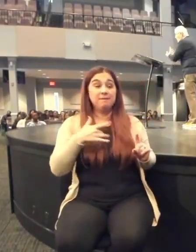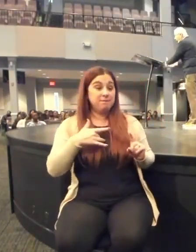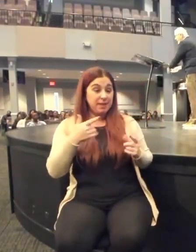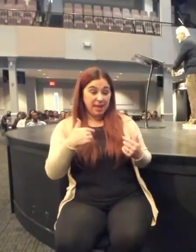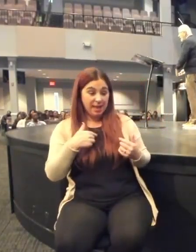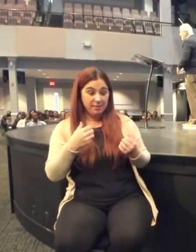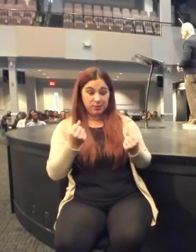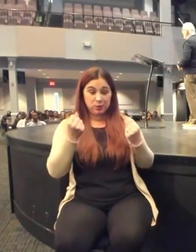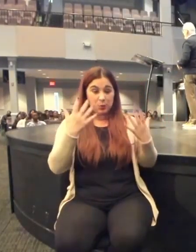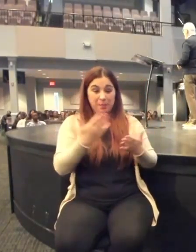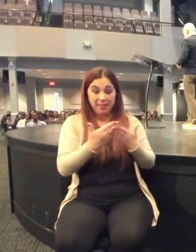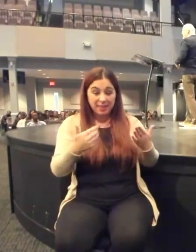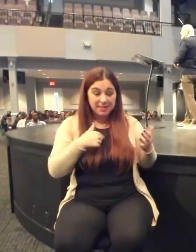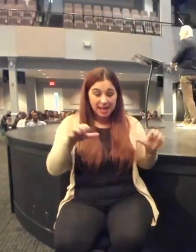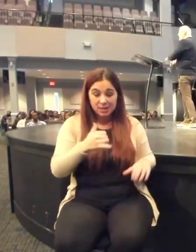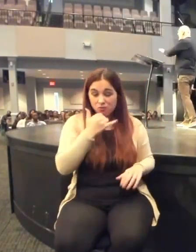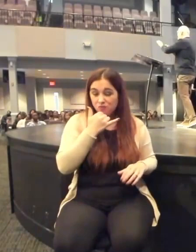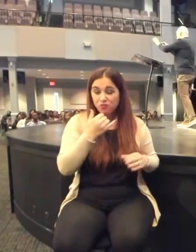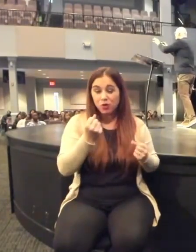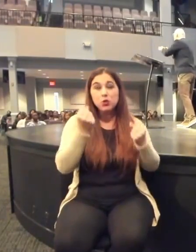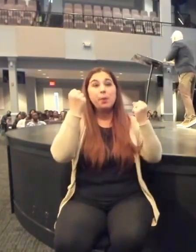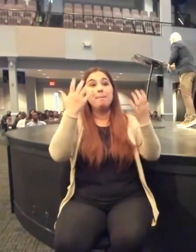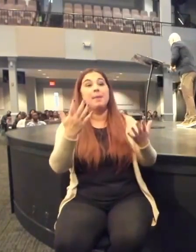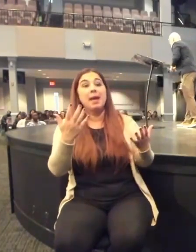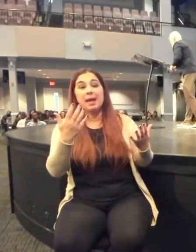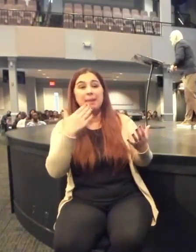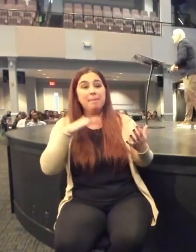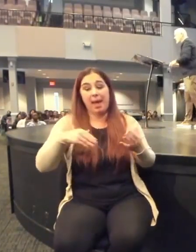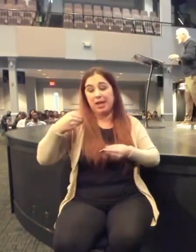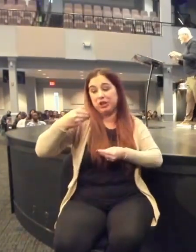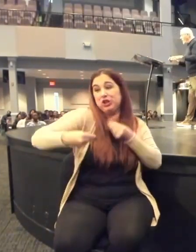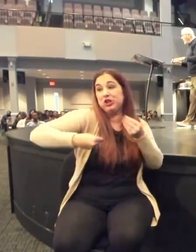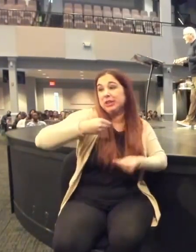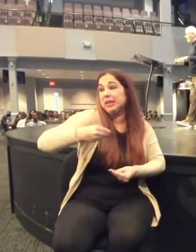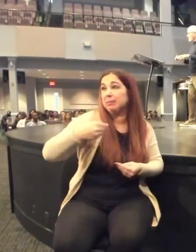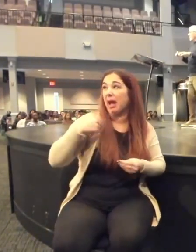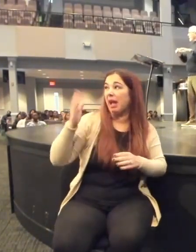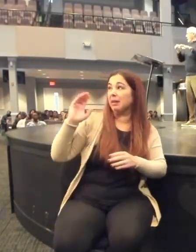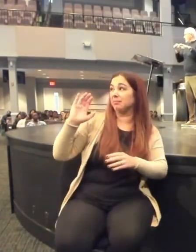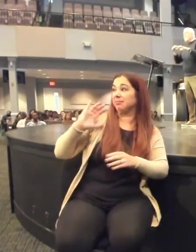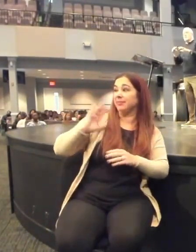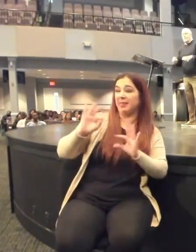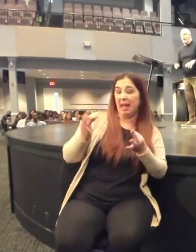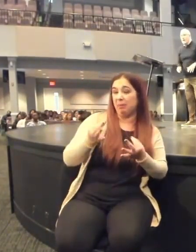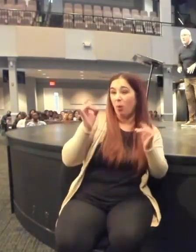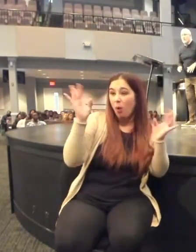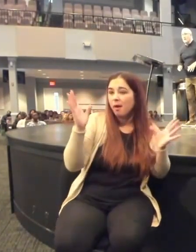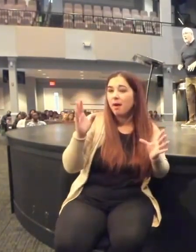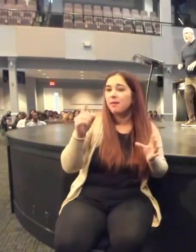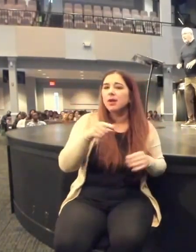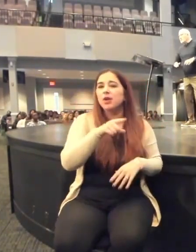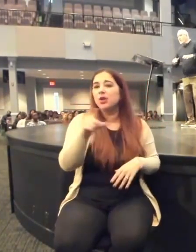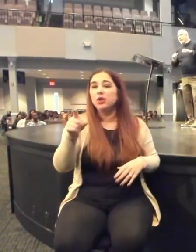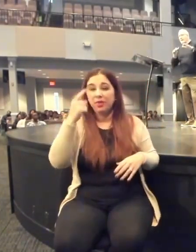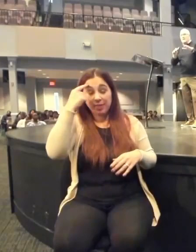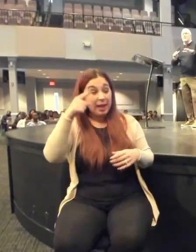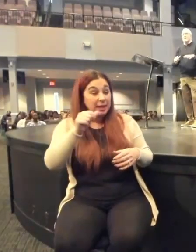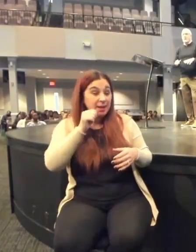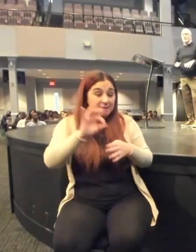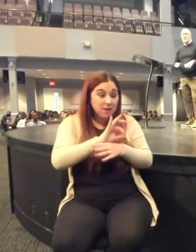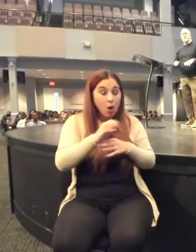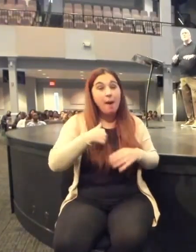many strikes against them or has too many bad genes in their life. There's no one who is too dysfunctional or has too